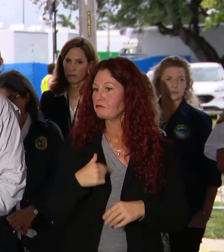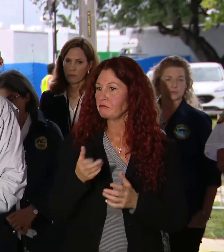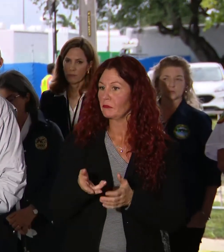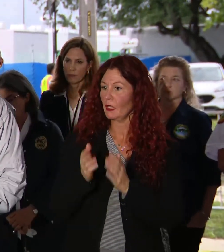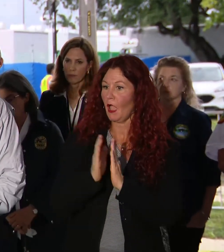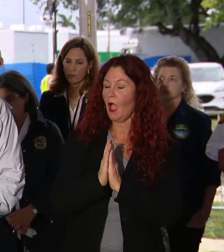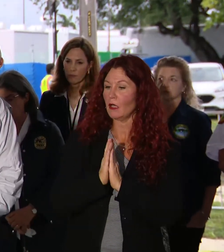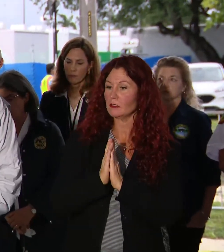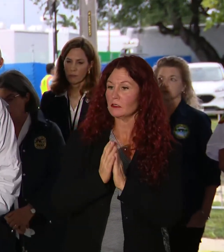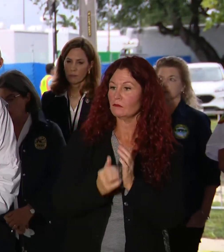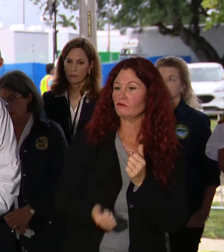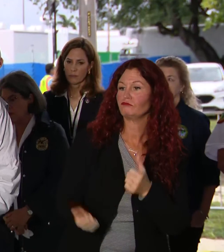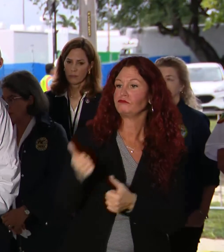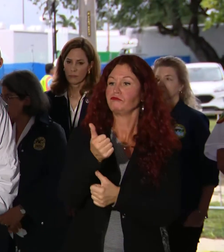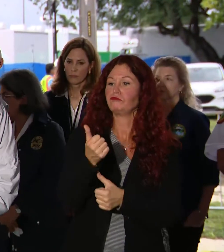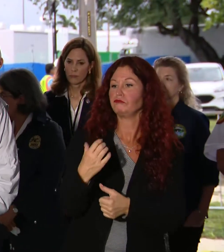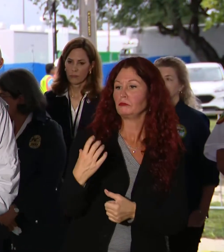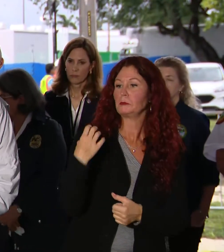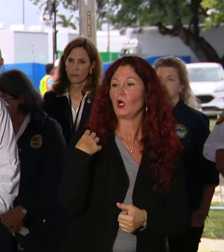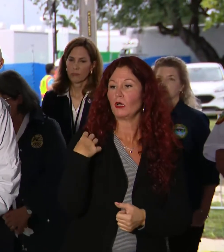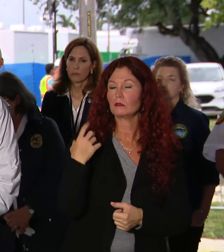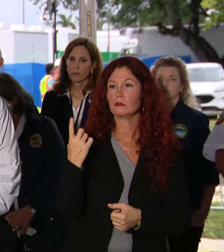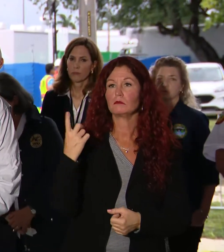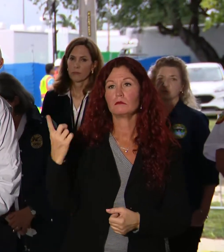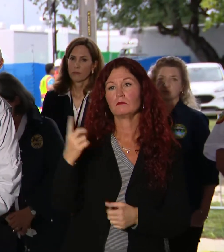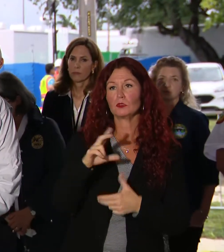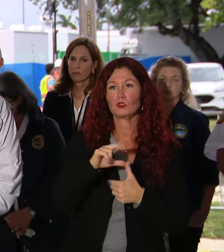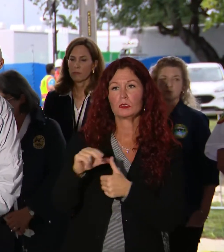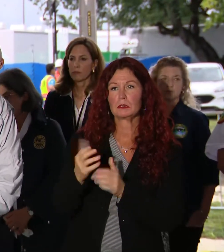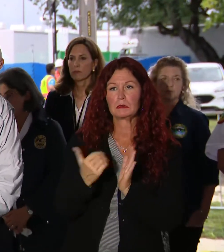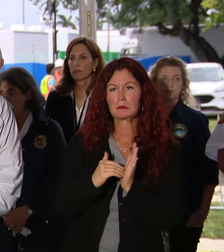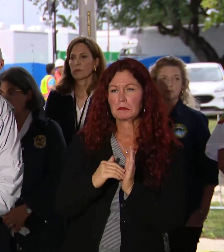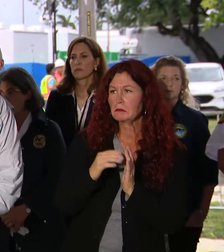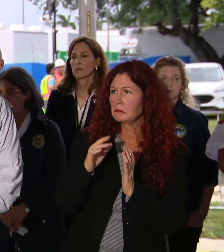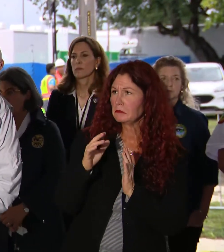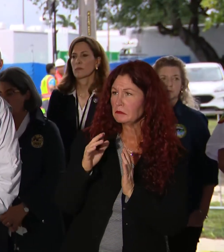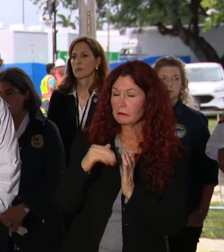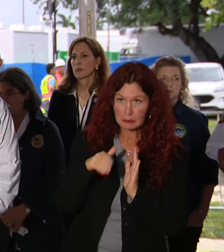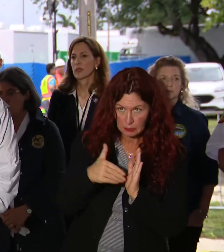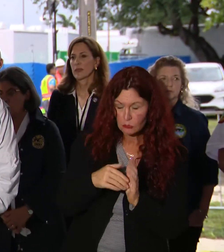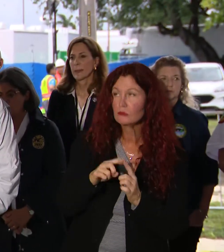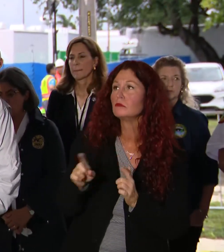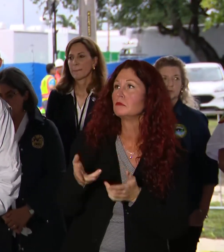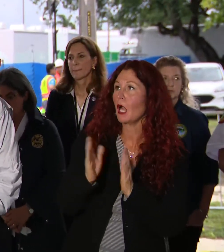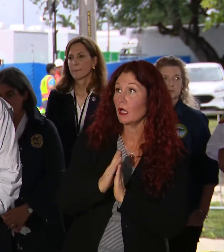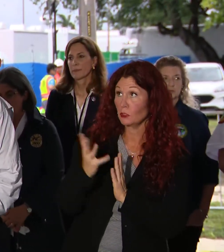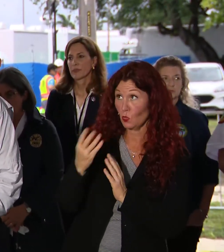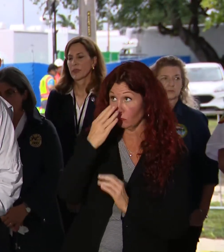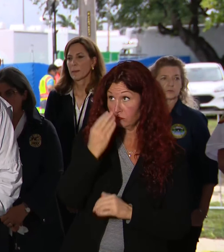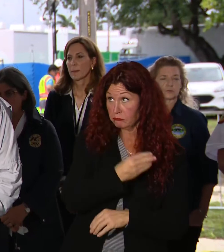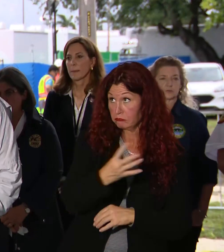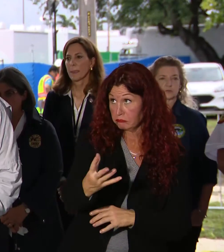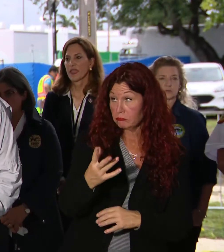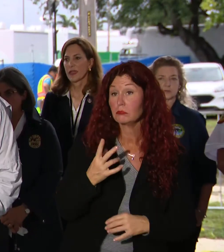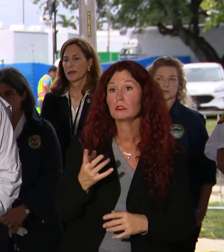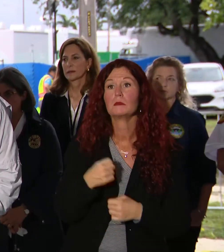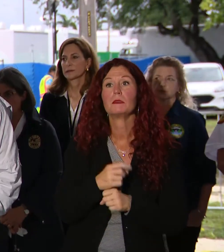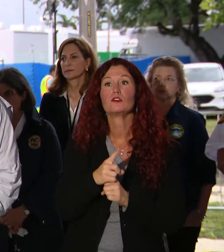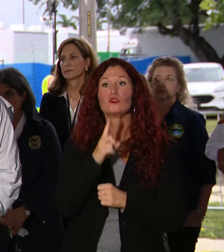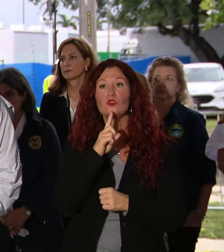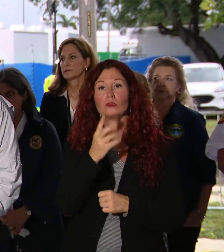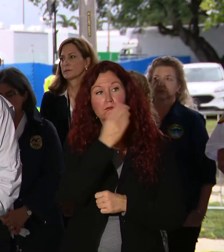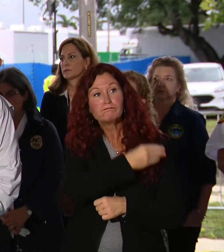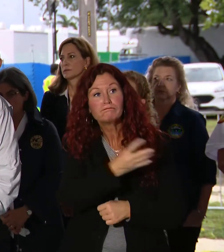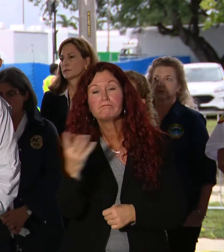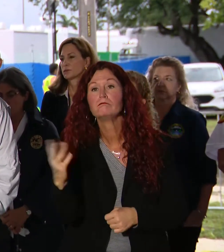we have an international audience. And he wanted me to mention that he would like for all of those countries in the